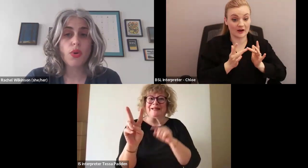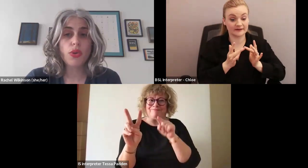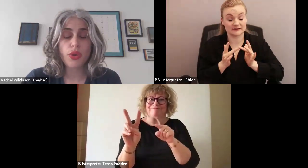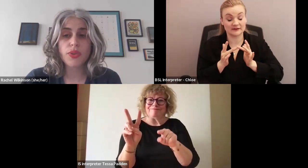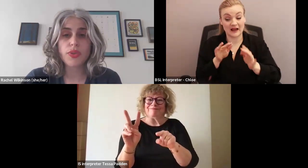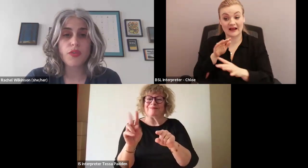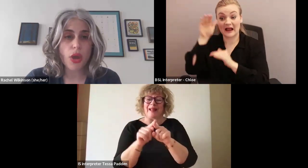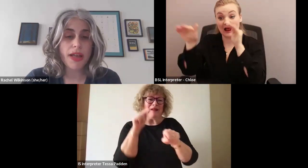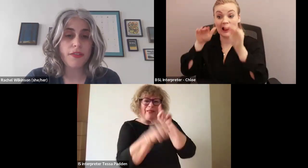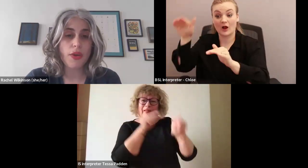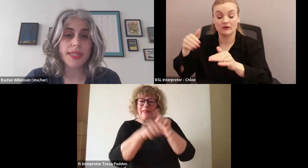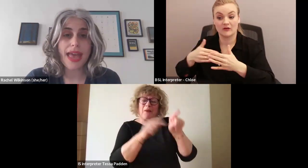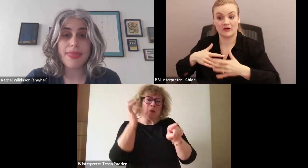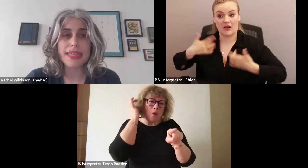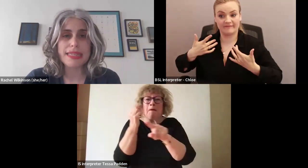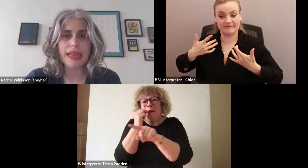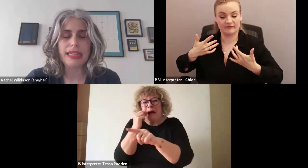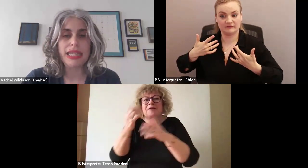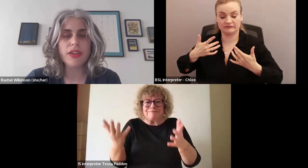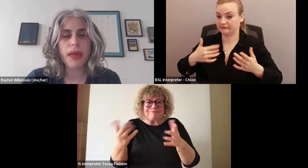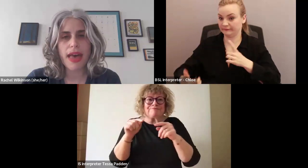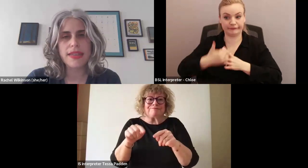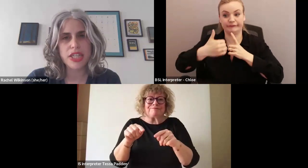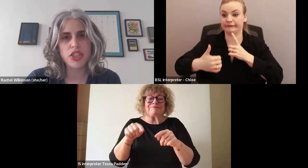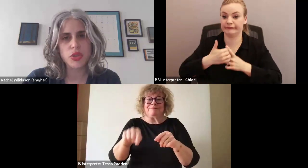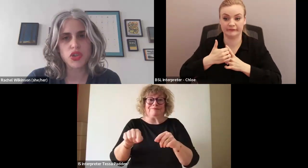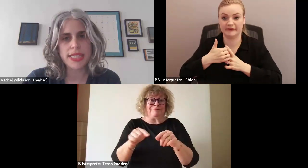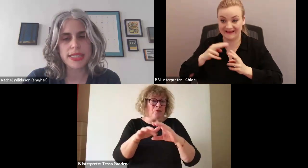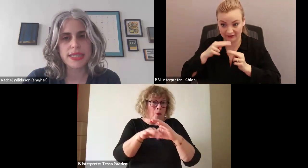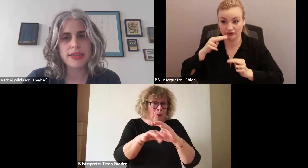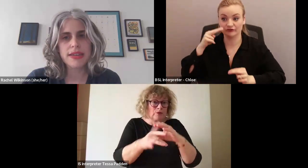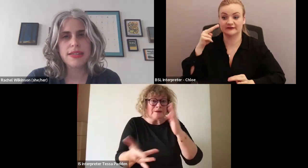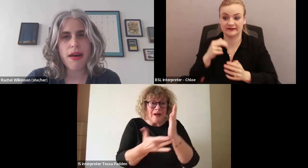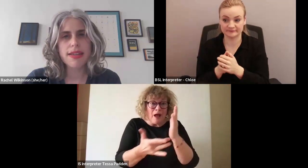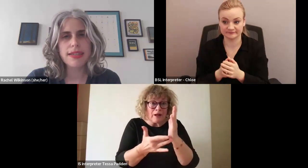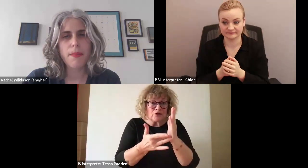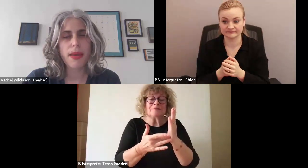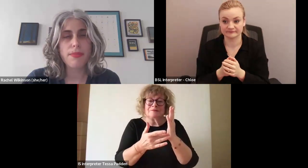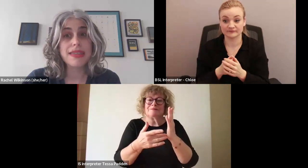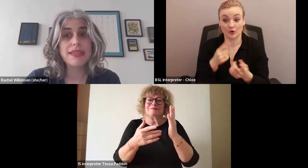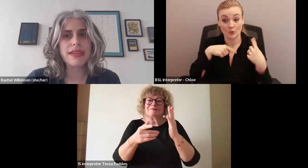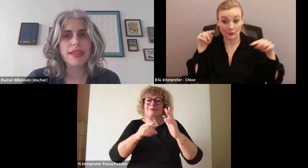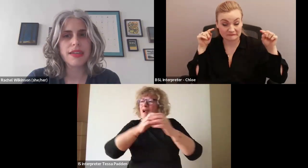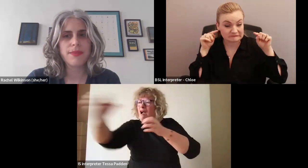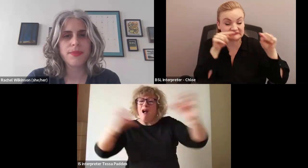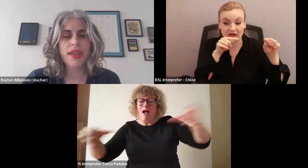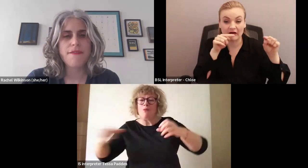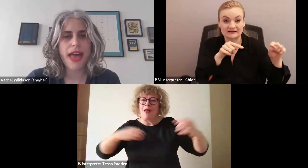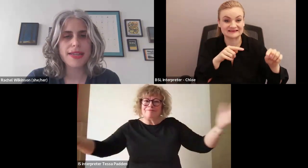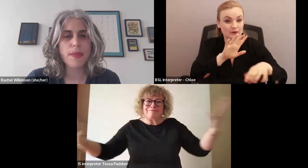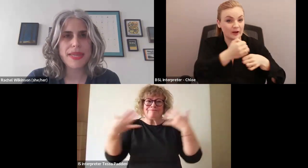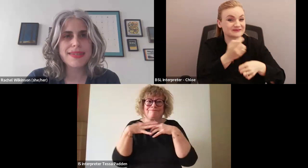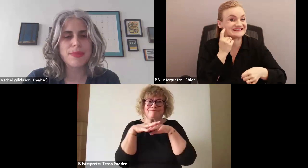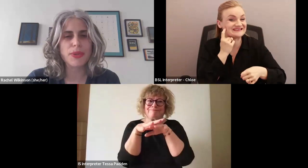with all users of mobile phones and the internet leaving behind their digital traces. Targeting becomes easy.